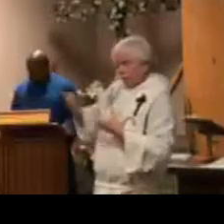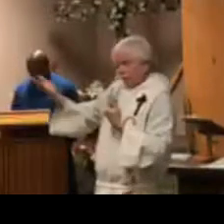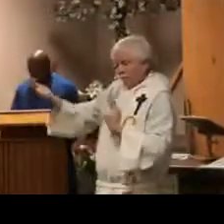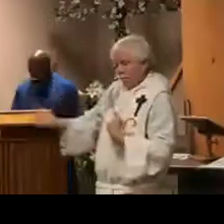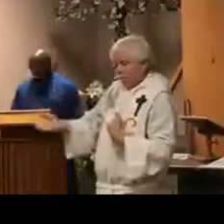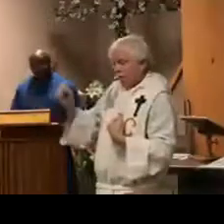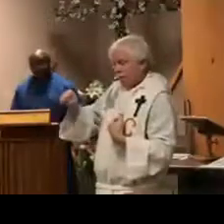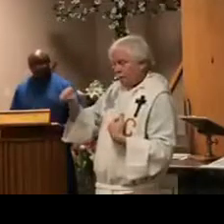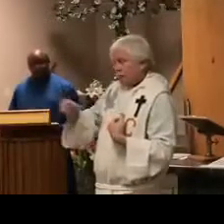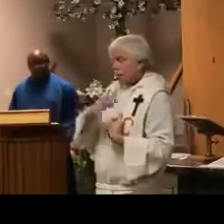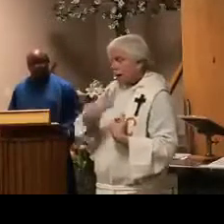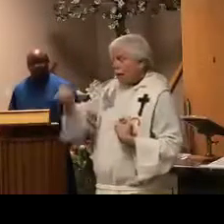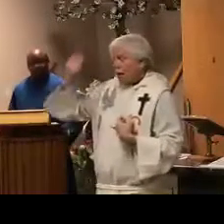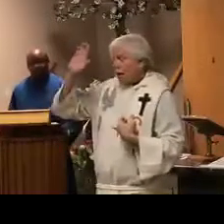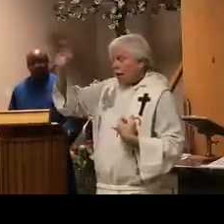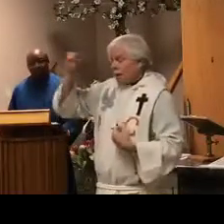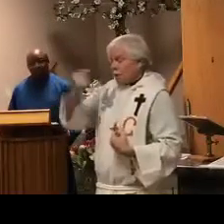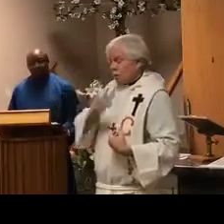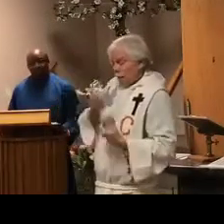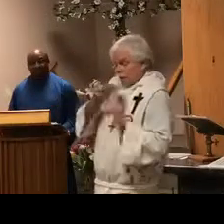Therefore, it makes no difference whether